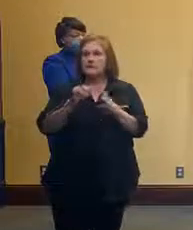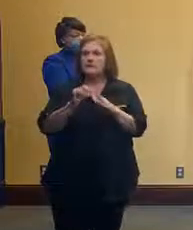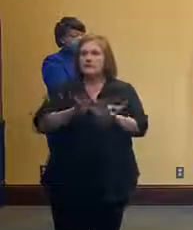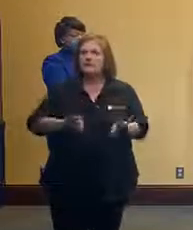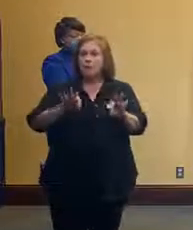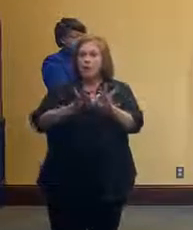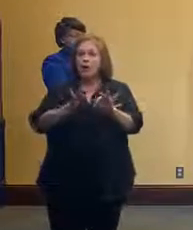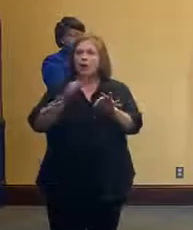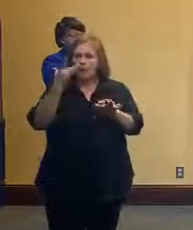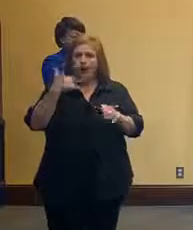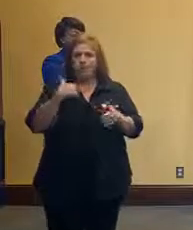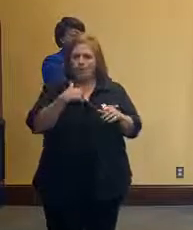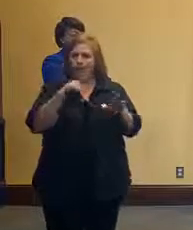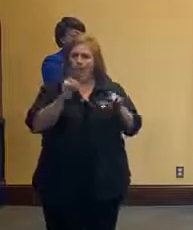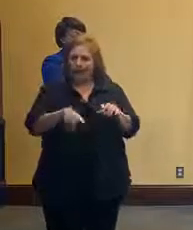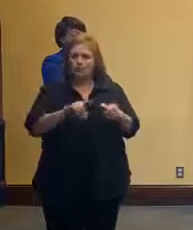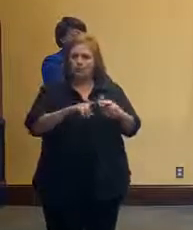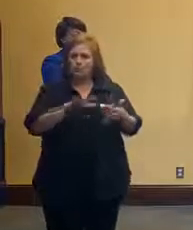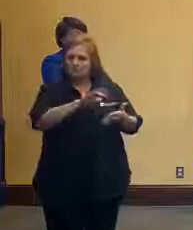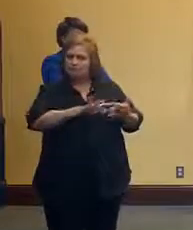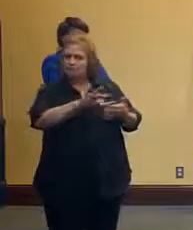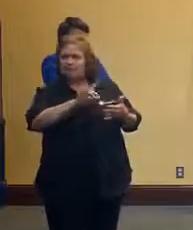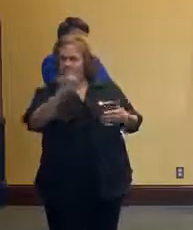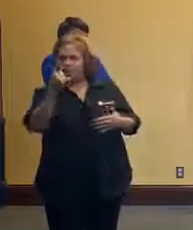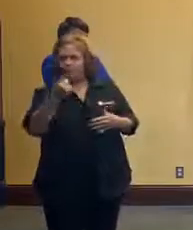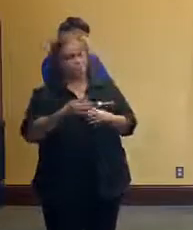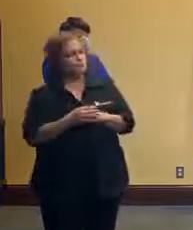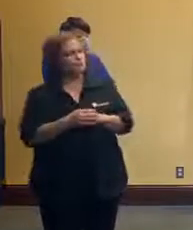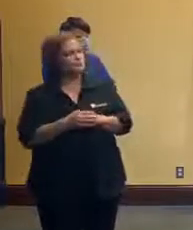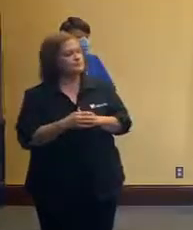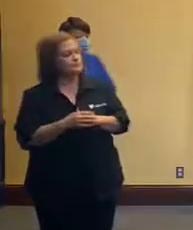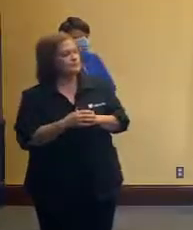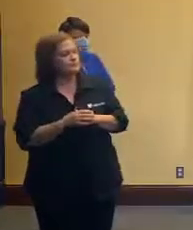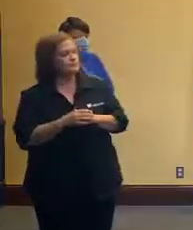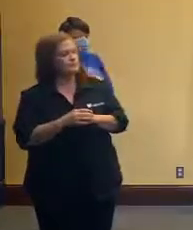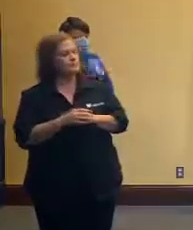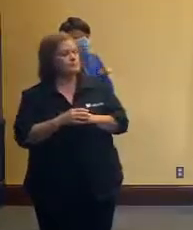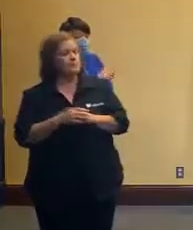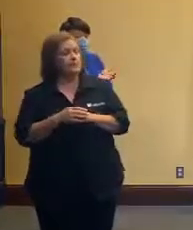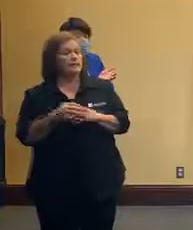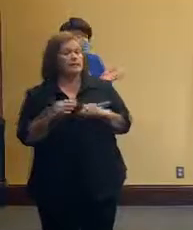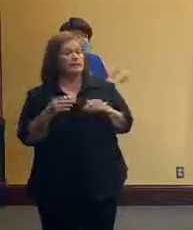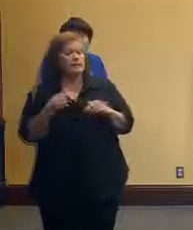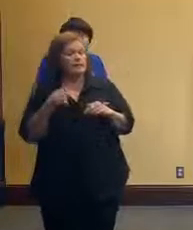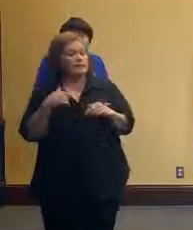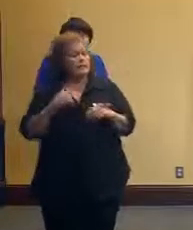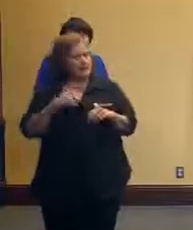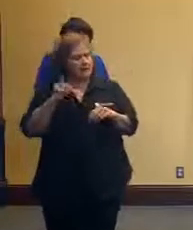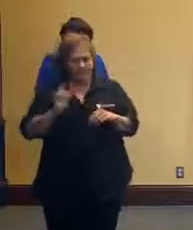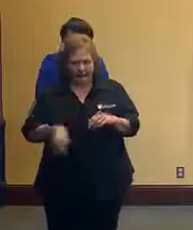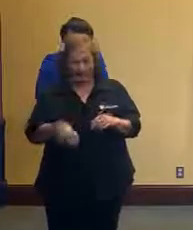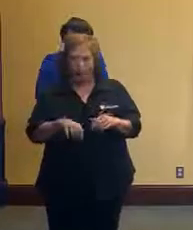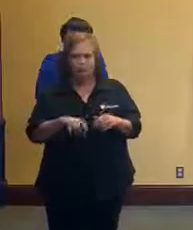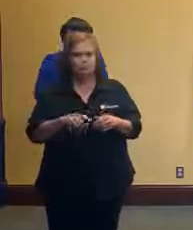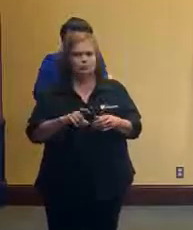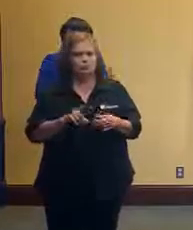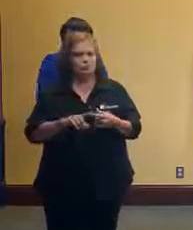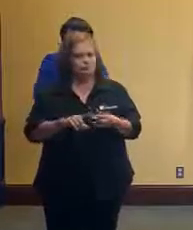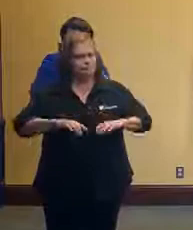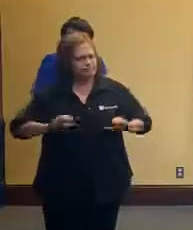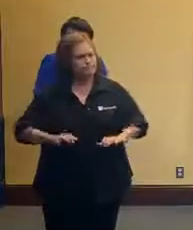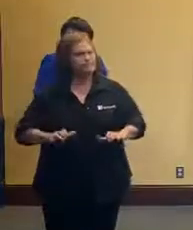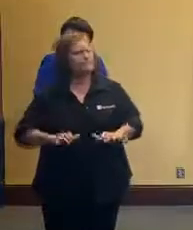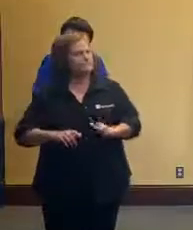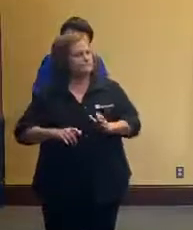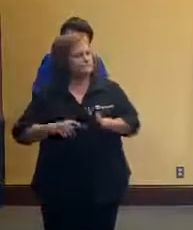and what we're doing as far as an organization. No, that's good, and just, you know, being proactive, really showing